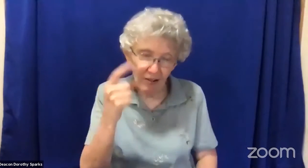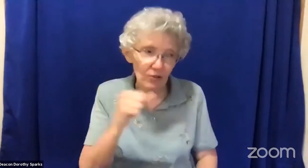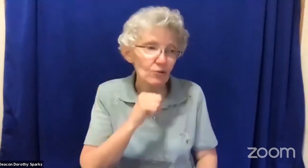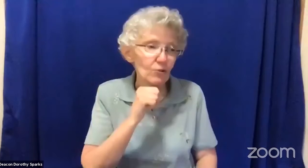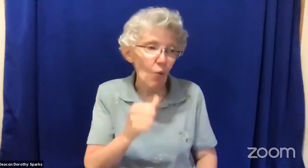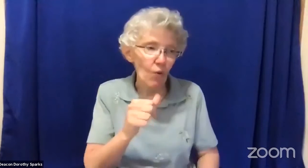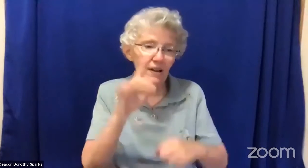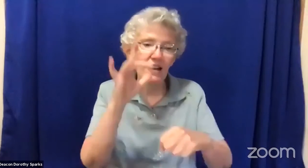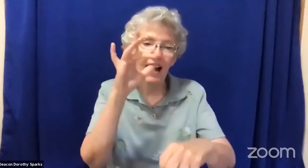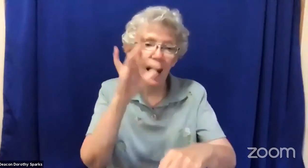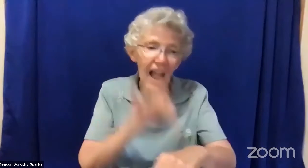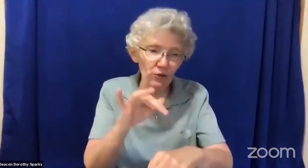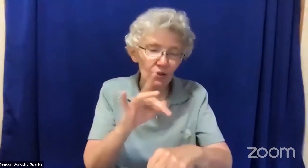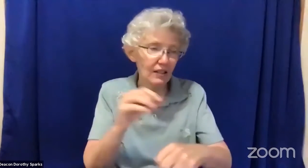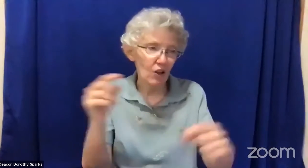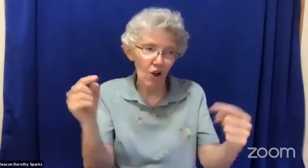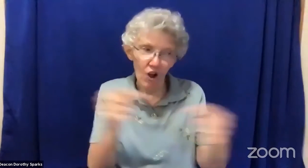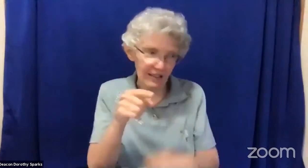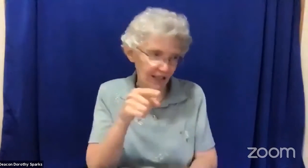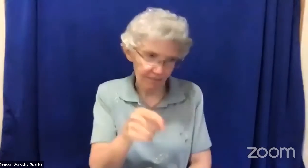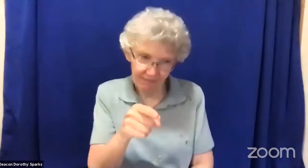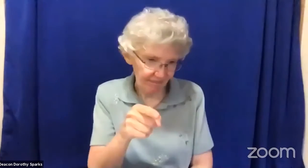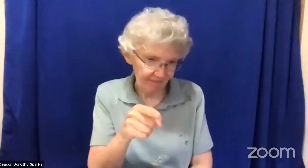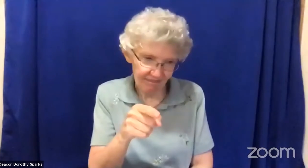but do not harm Job